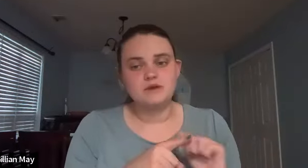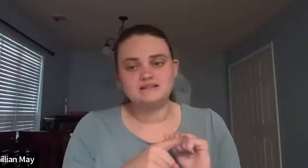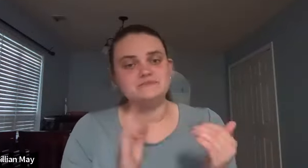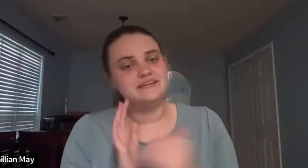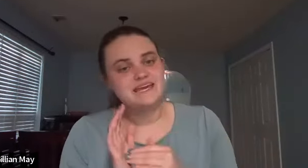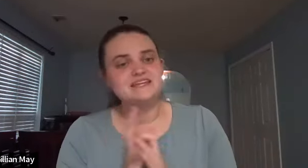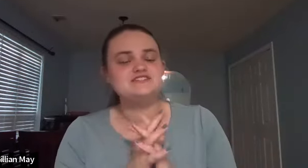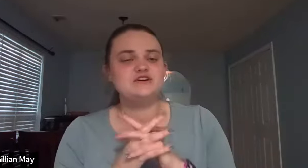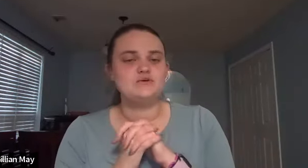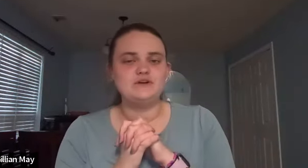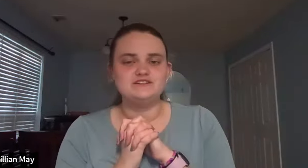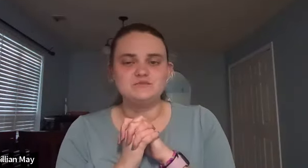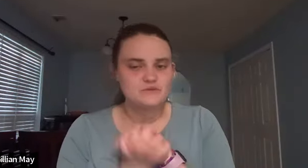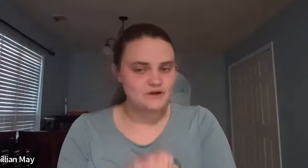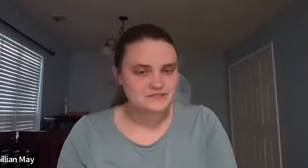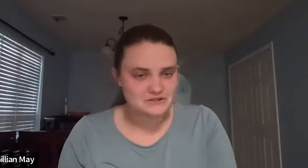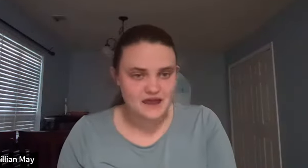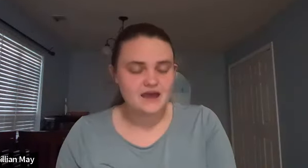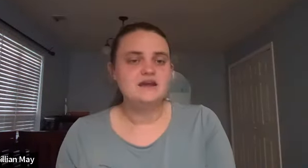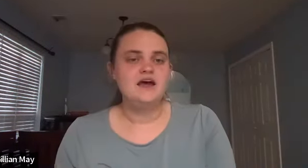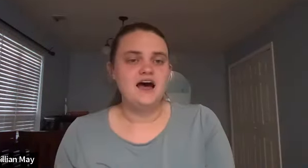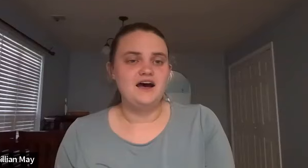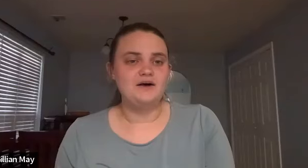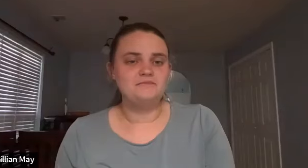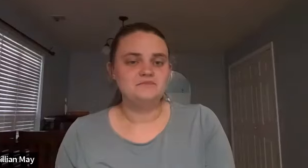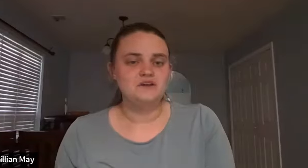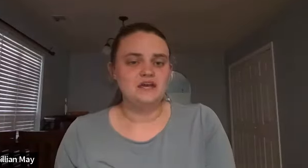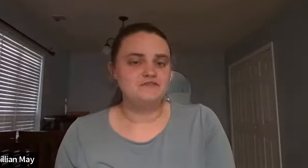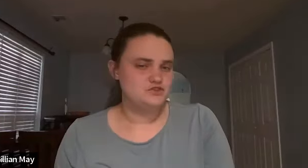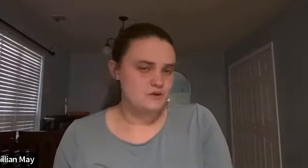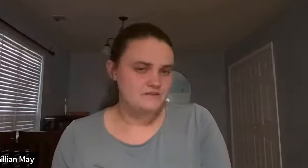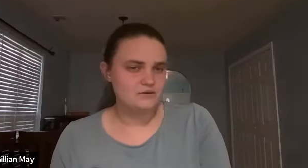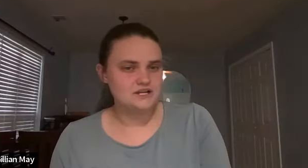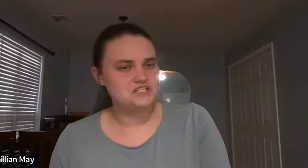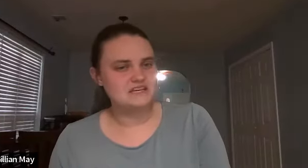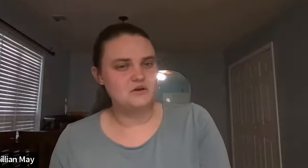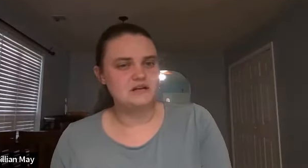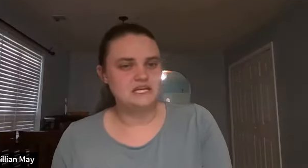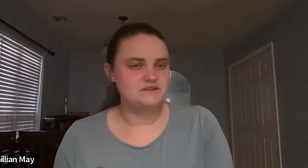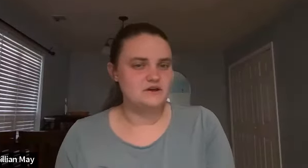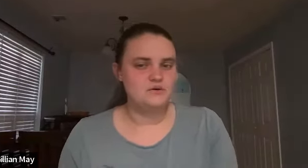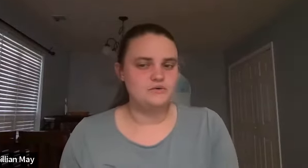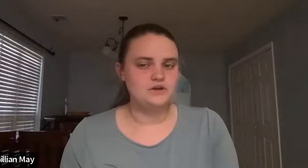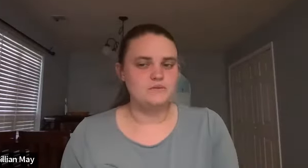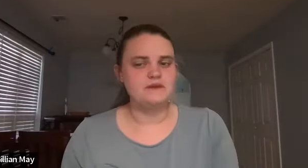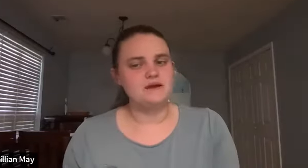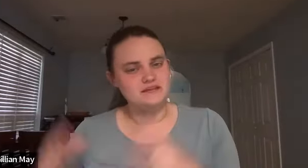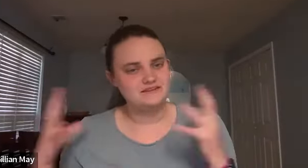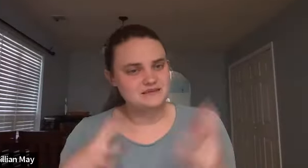practice them again. So you guys are more than welcome to do that. If you do have any questions later on, even though, you know, we may not be in the same